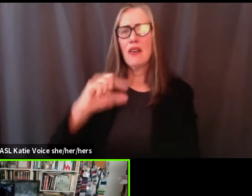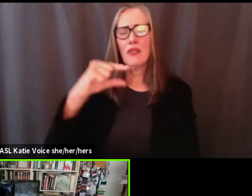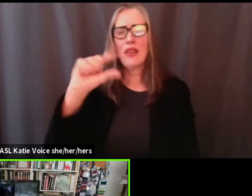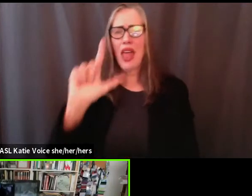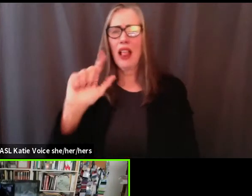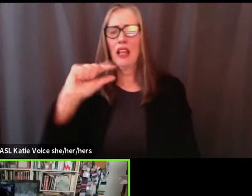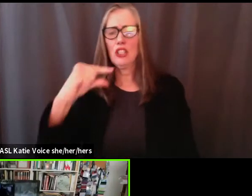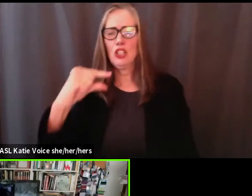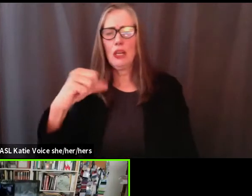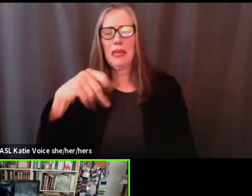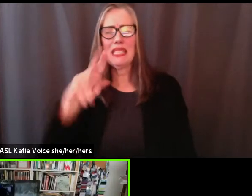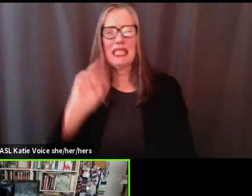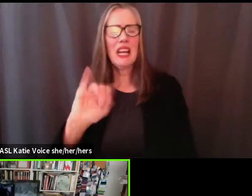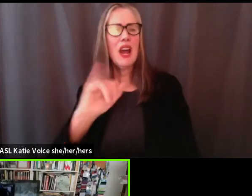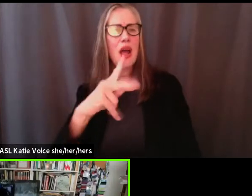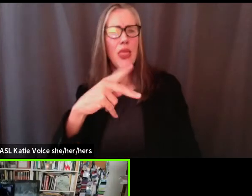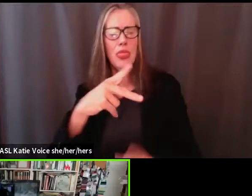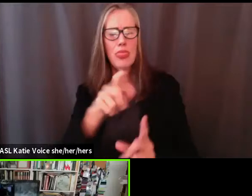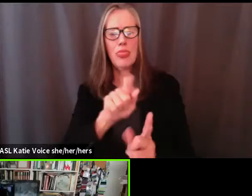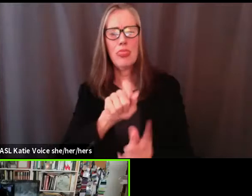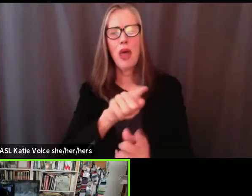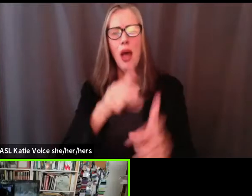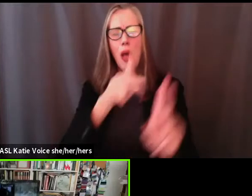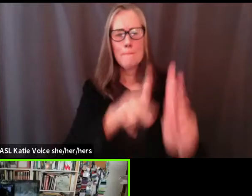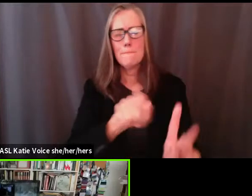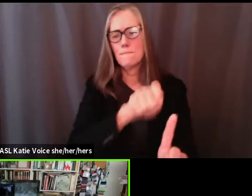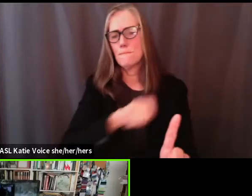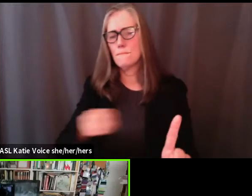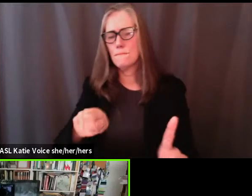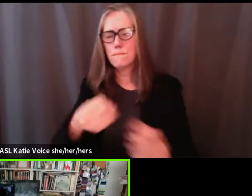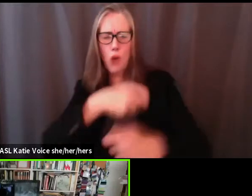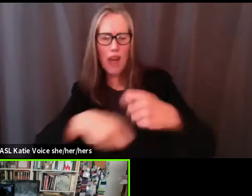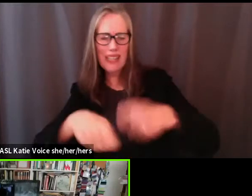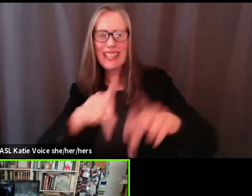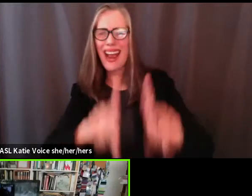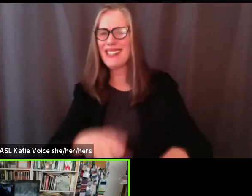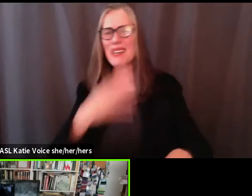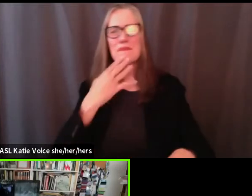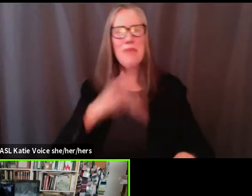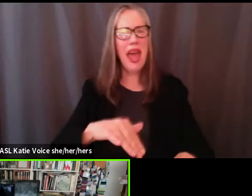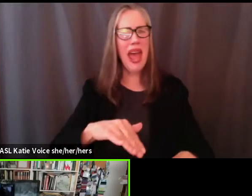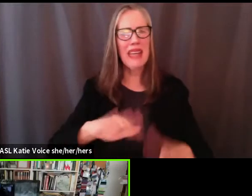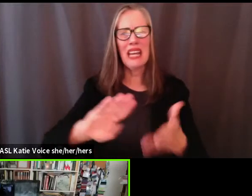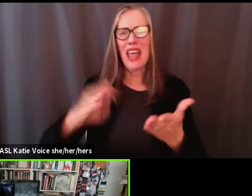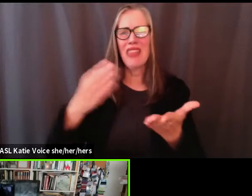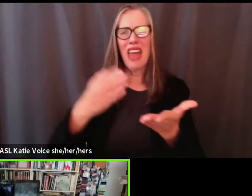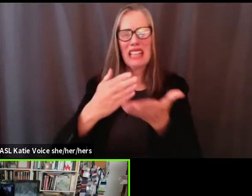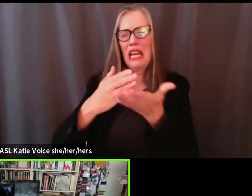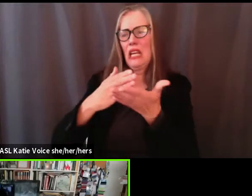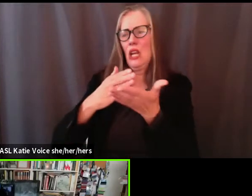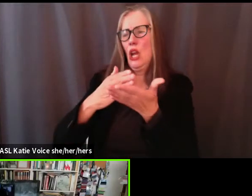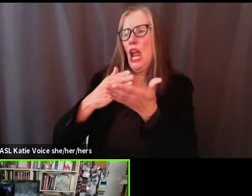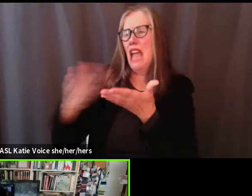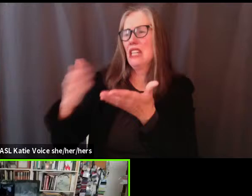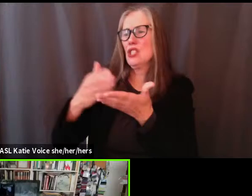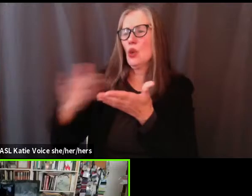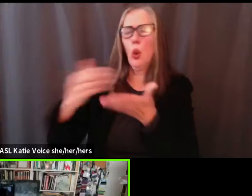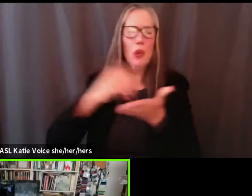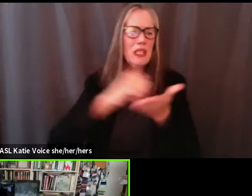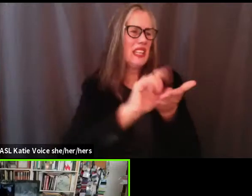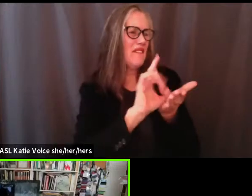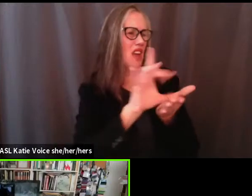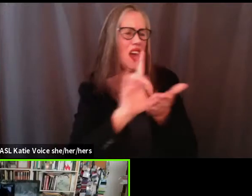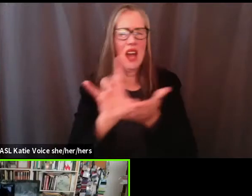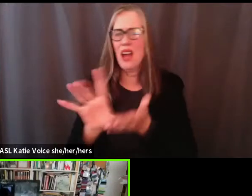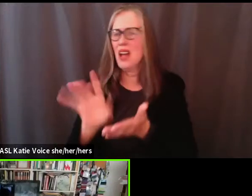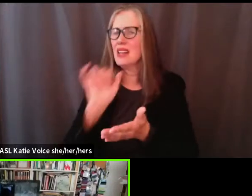The proxy idea is really bad and exclusive and not to who we are. And I would further add